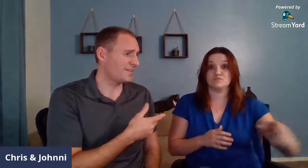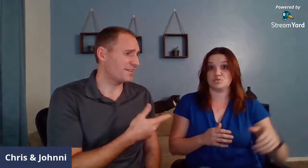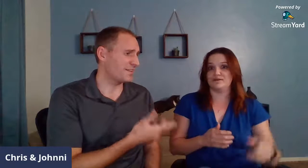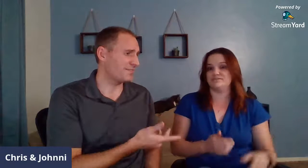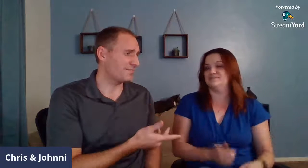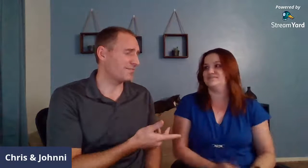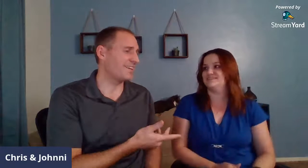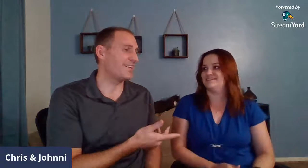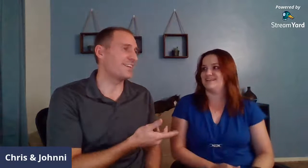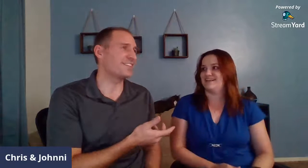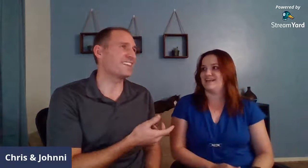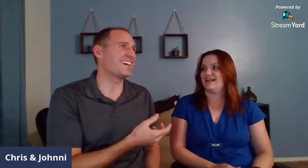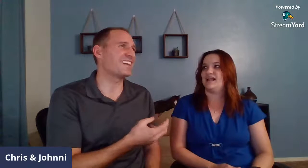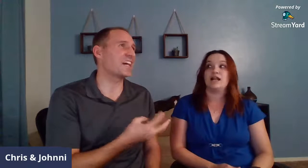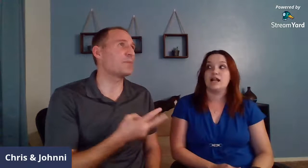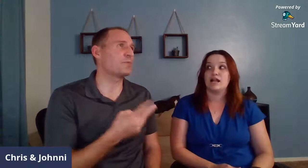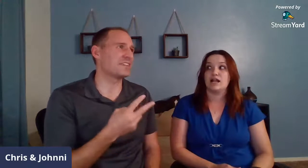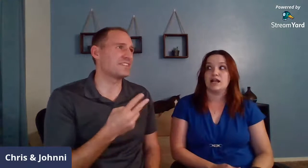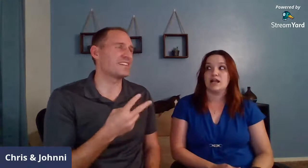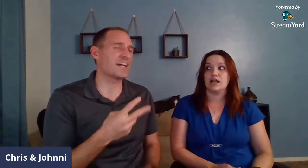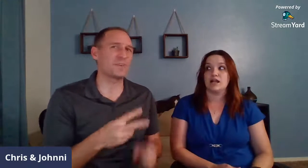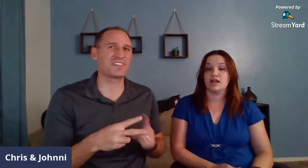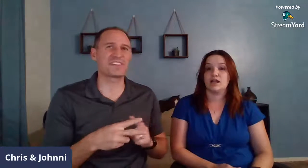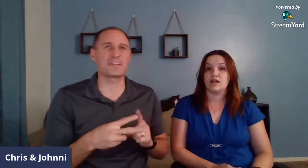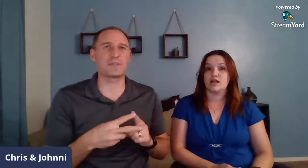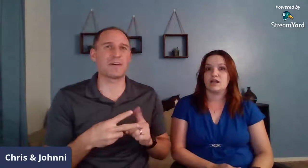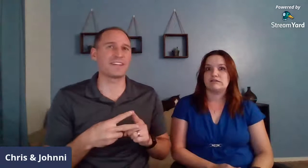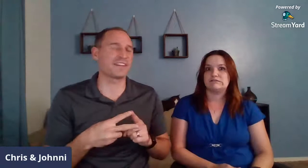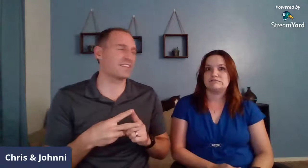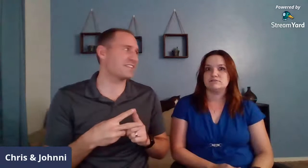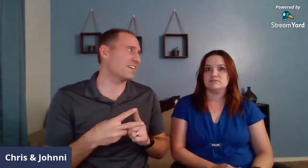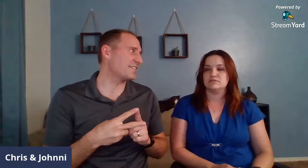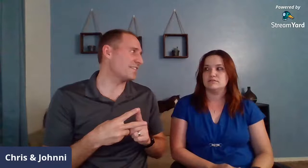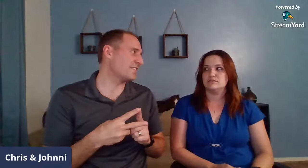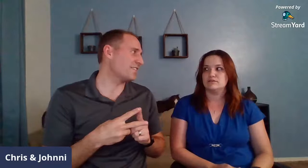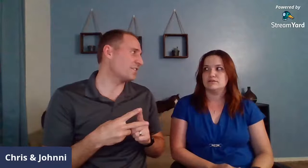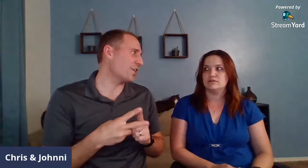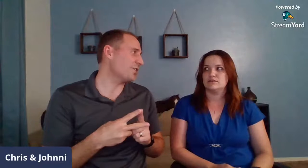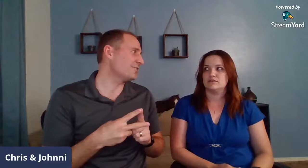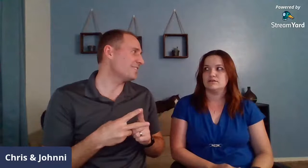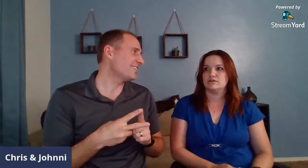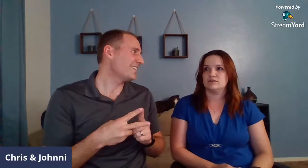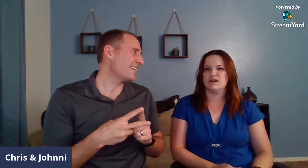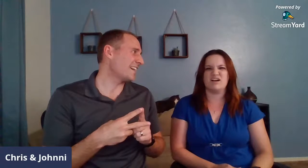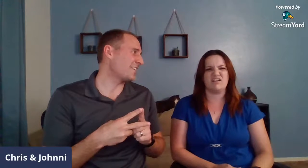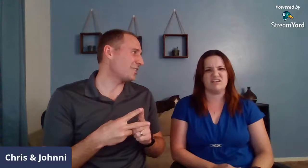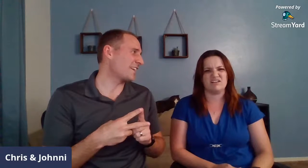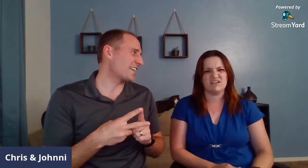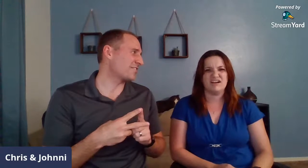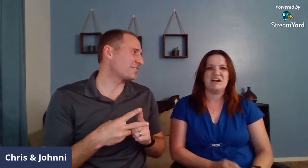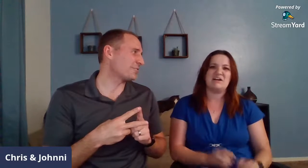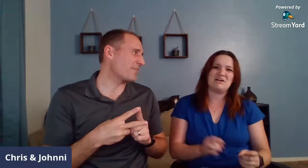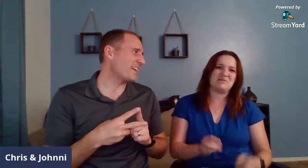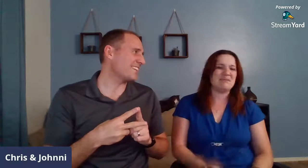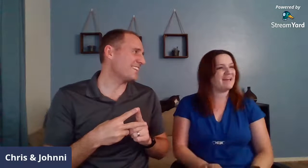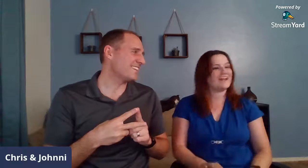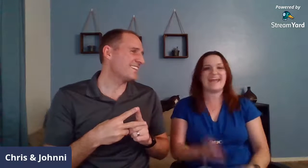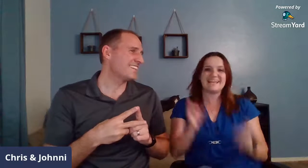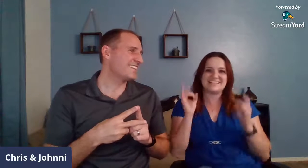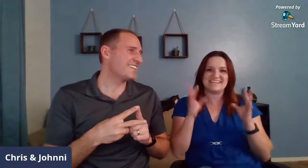Which one? A couple songs come to mind, like the song "No." You had to do that at like our school rally. Man, I hated that